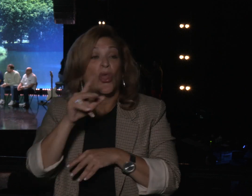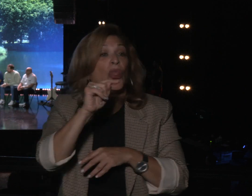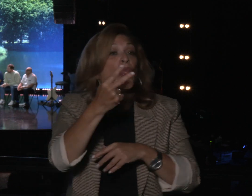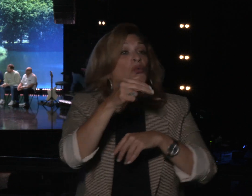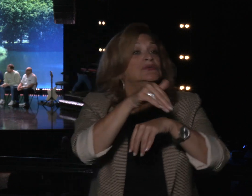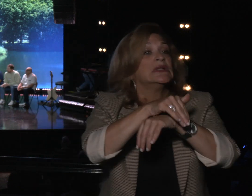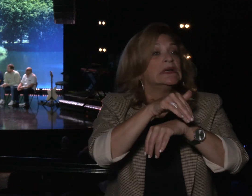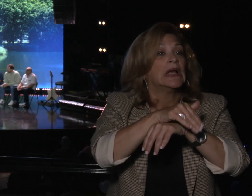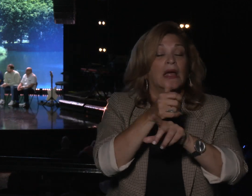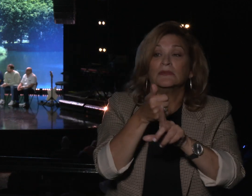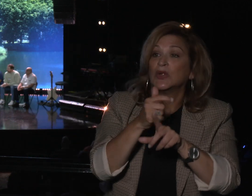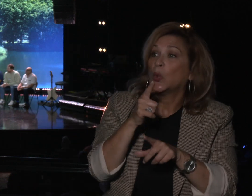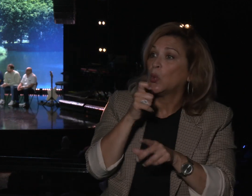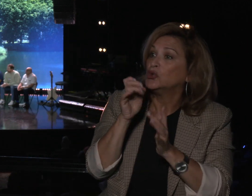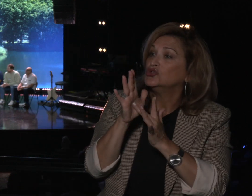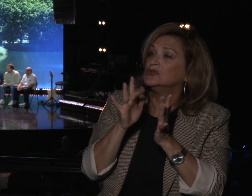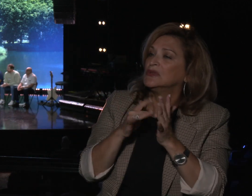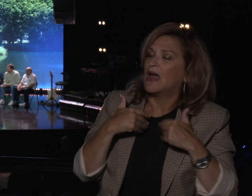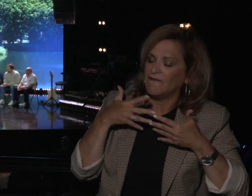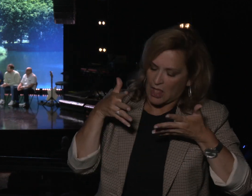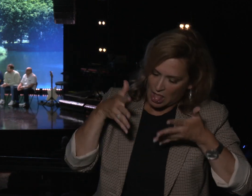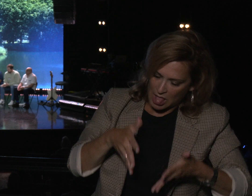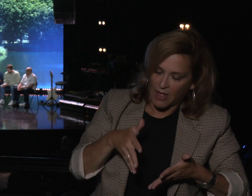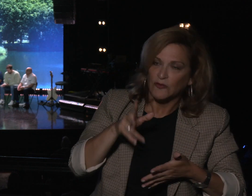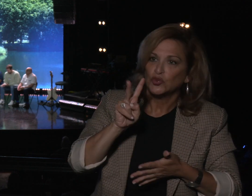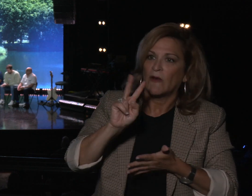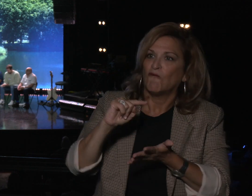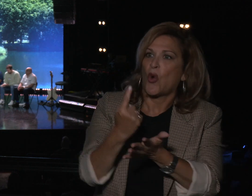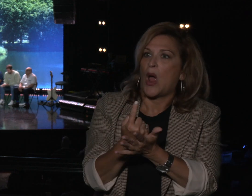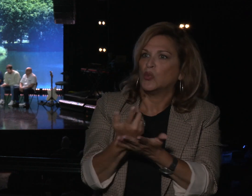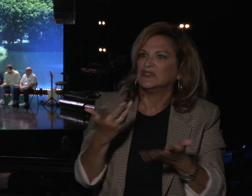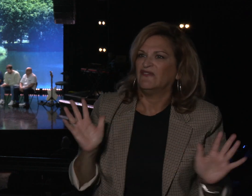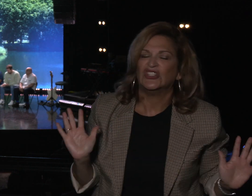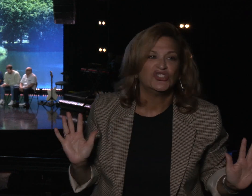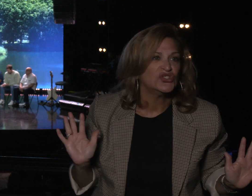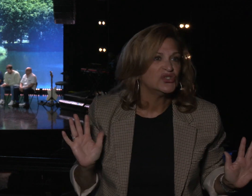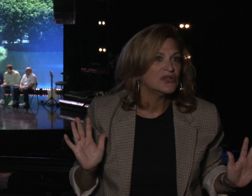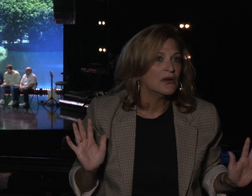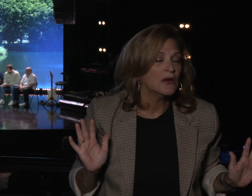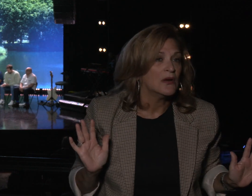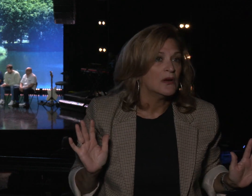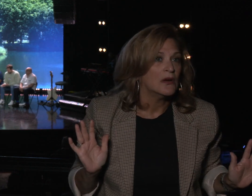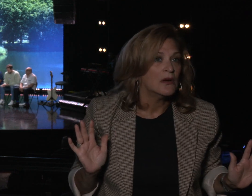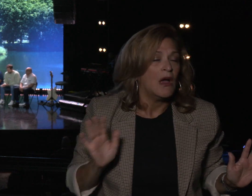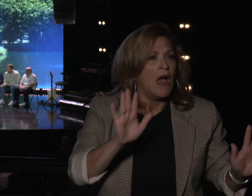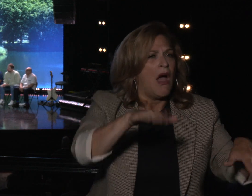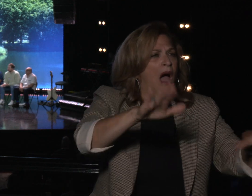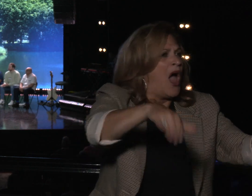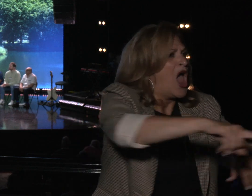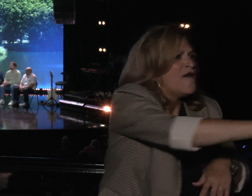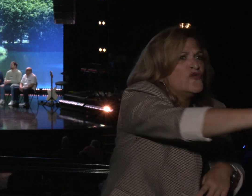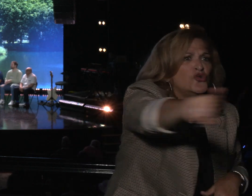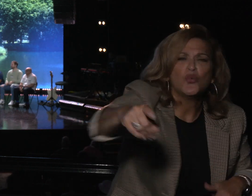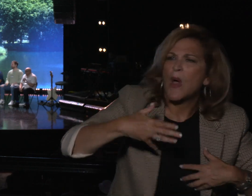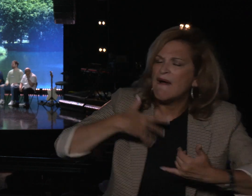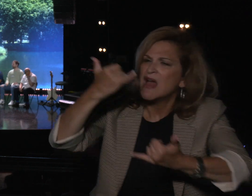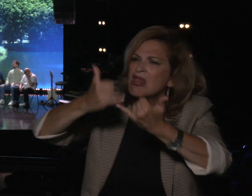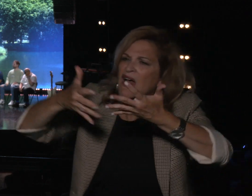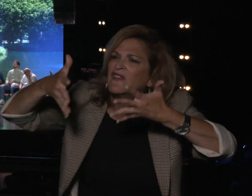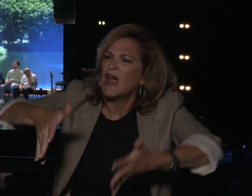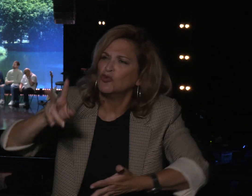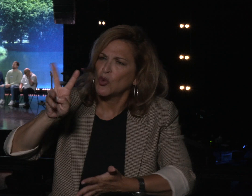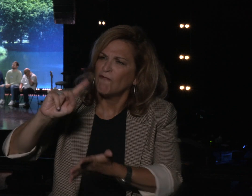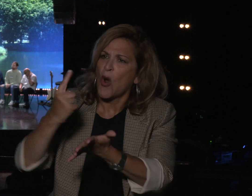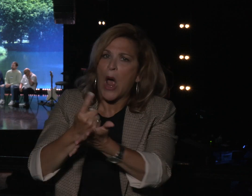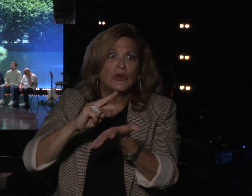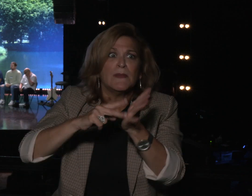got 24 hours to live. You ask yourself, if you knew you had 24 hours, what would you do? Who